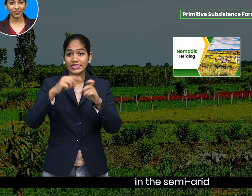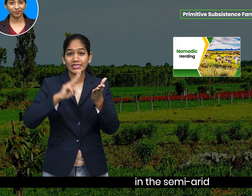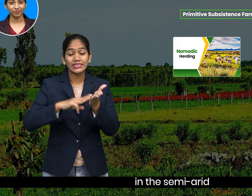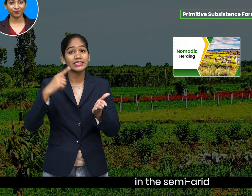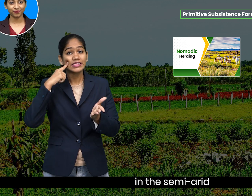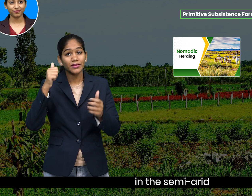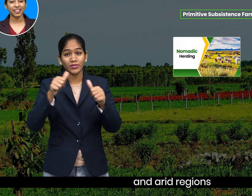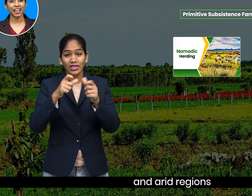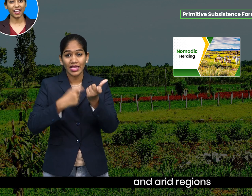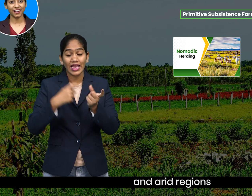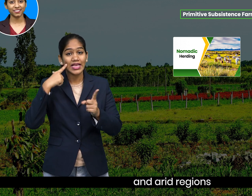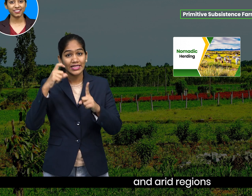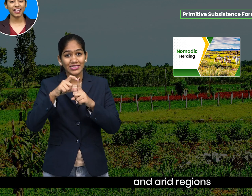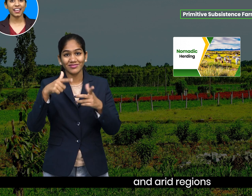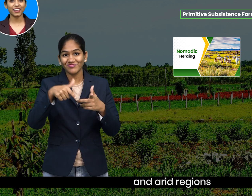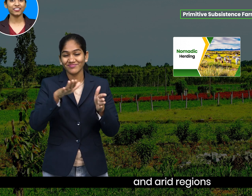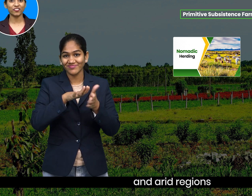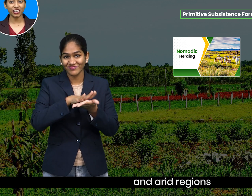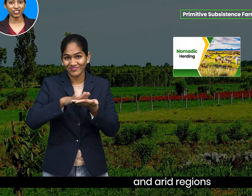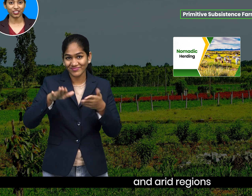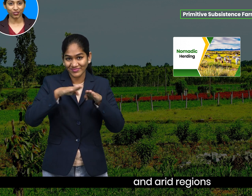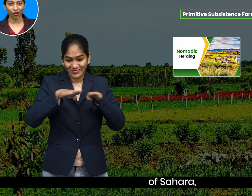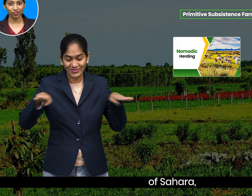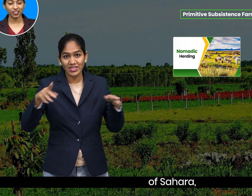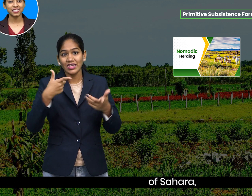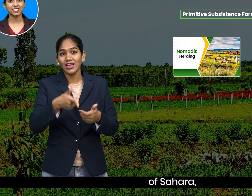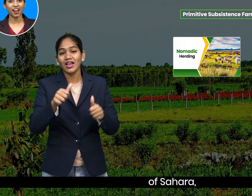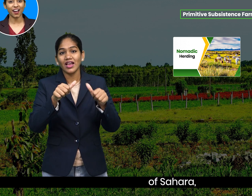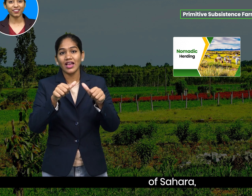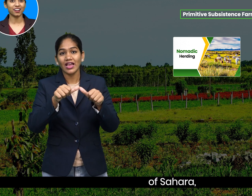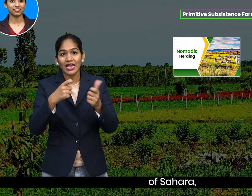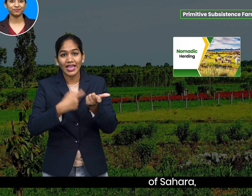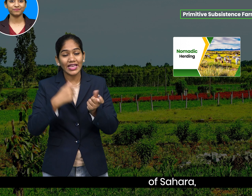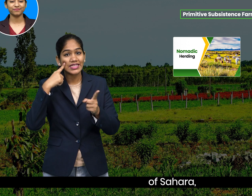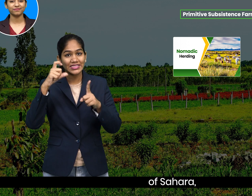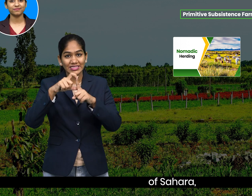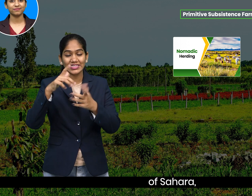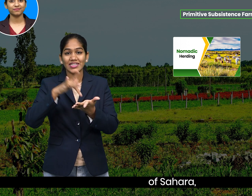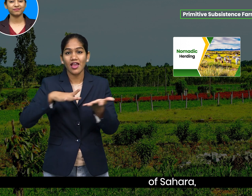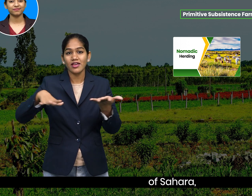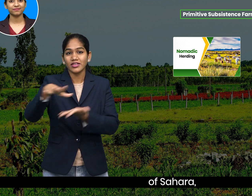semi-arid and arid regions of Sahara.